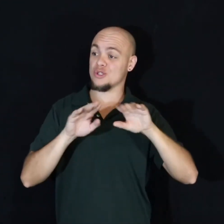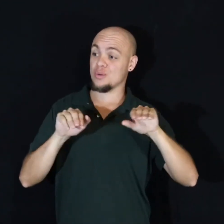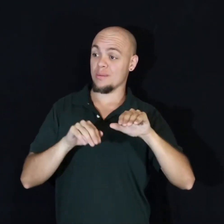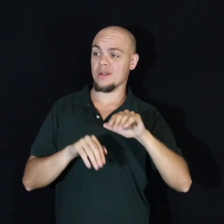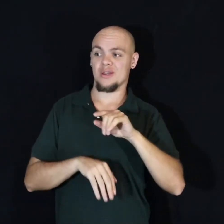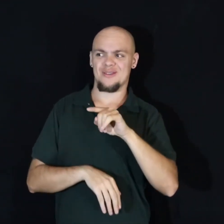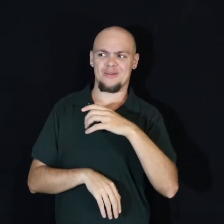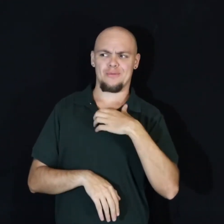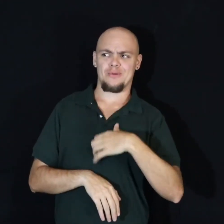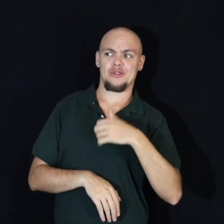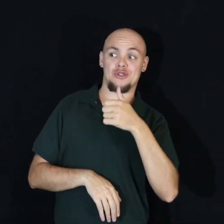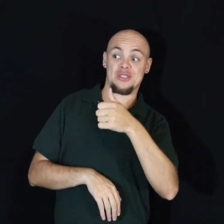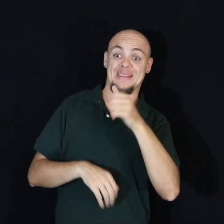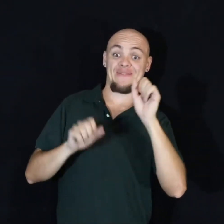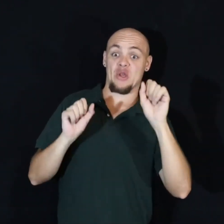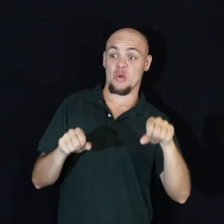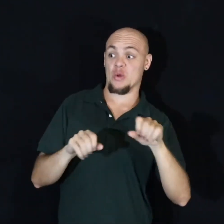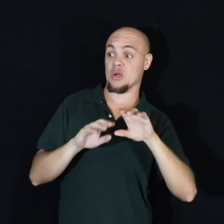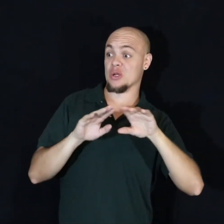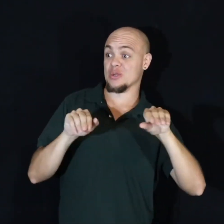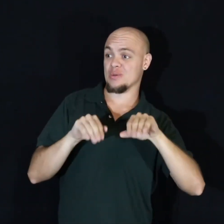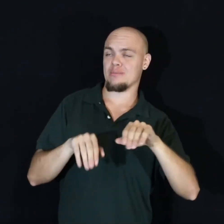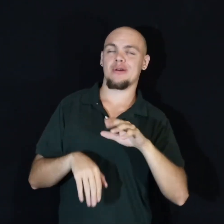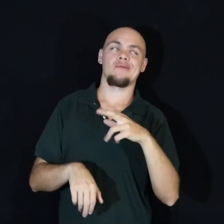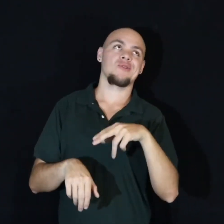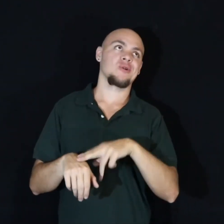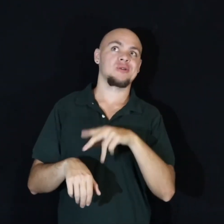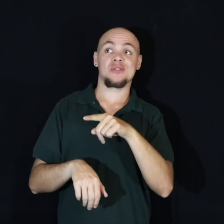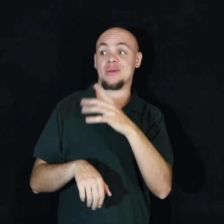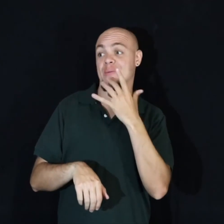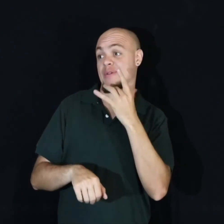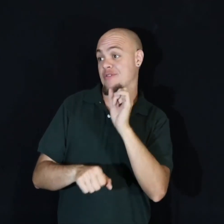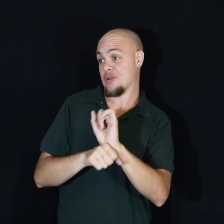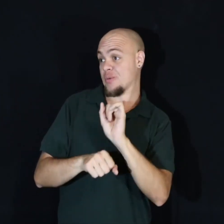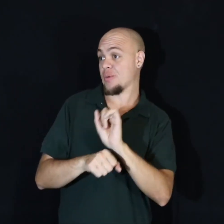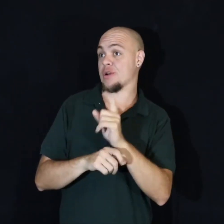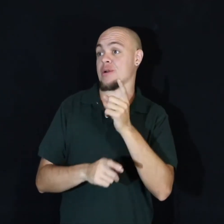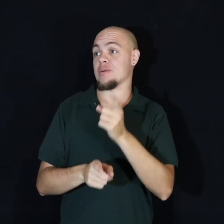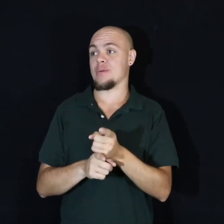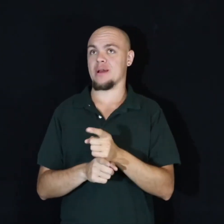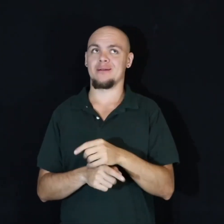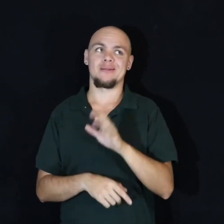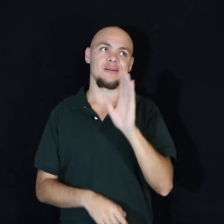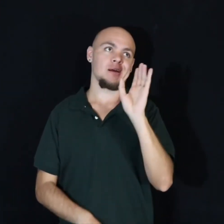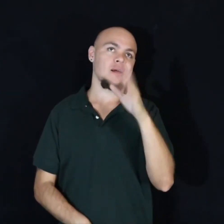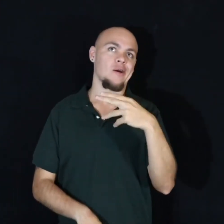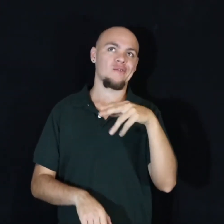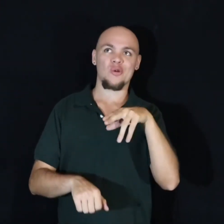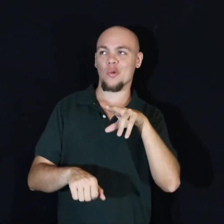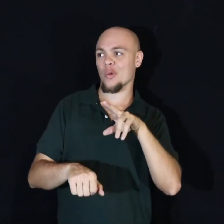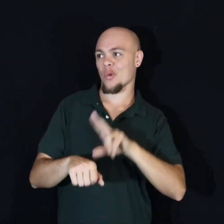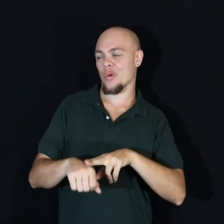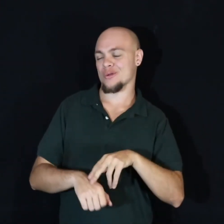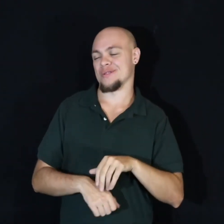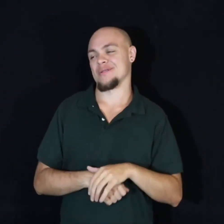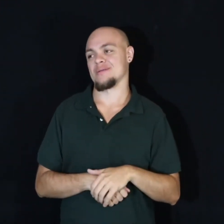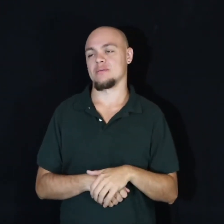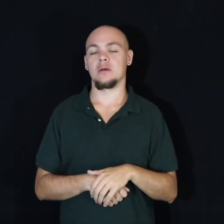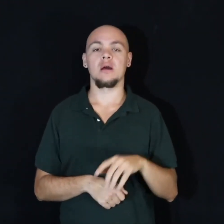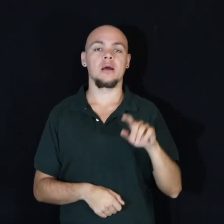you could? But of course you'd rather work, wouldn't you? Course you would." Tom contemplated the